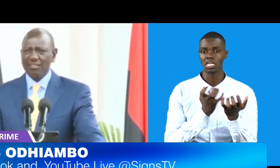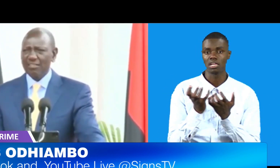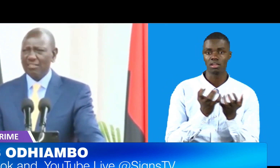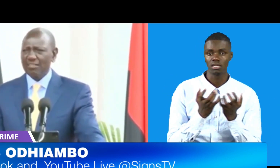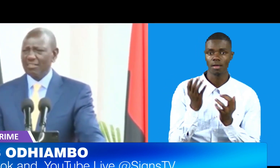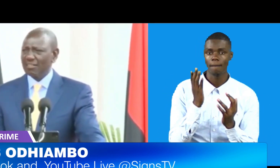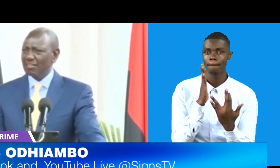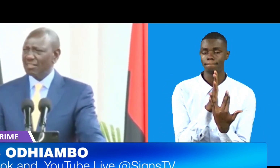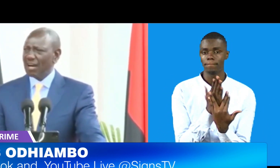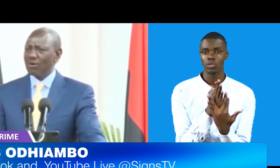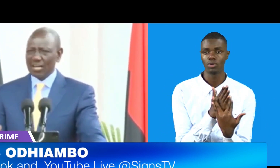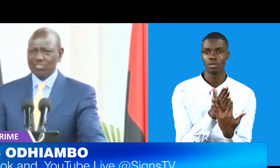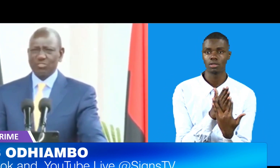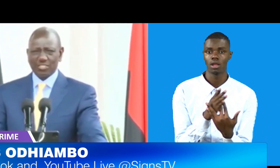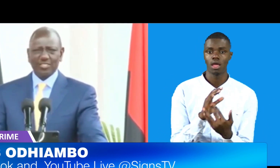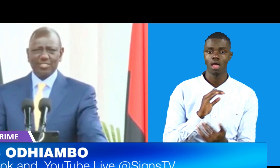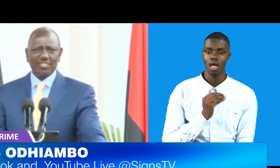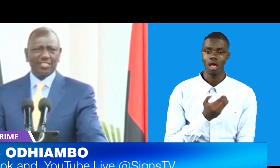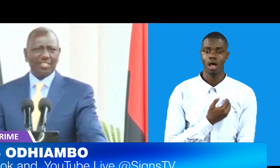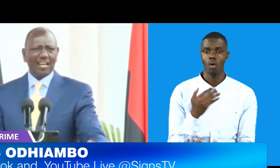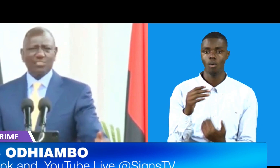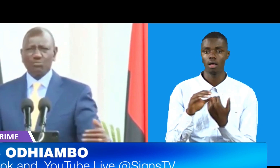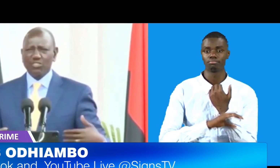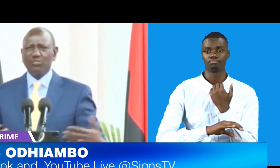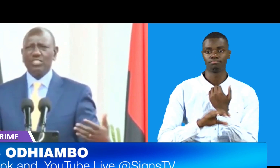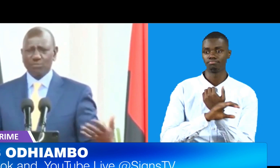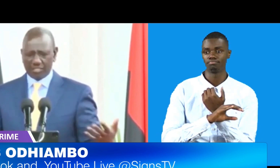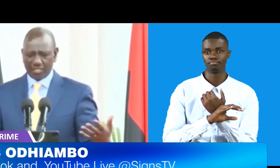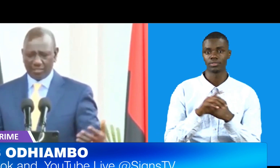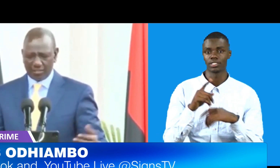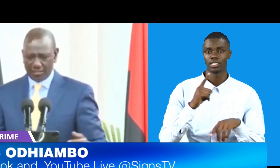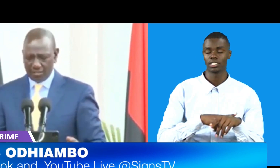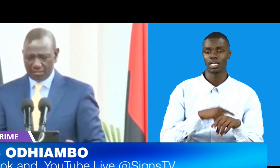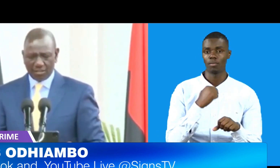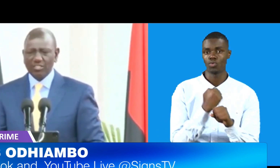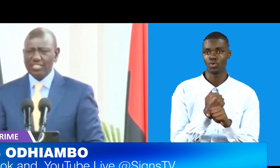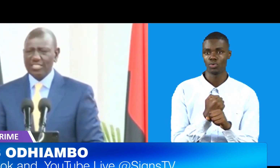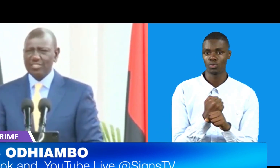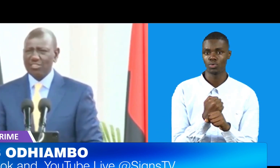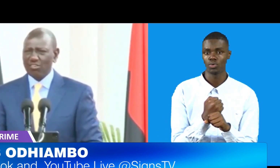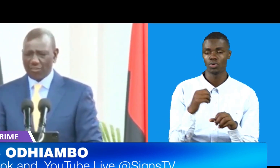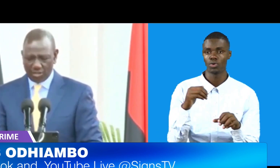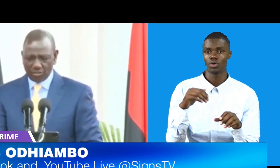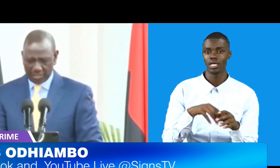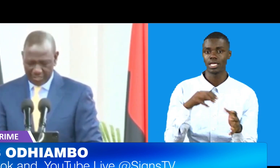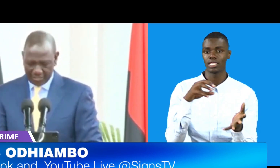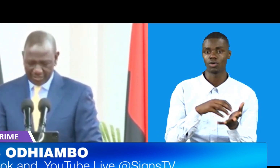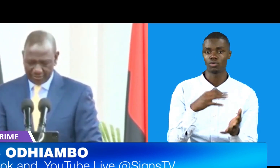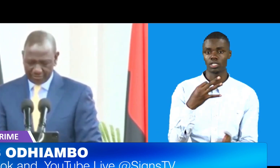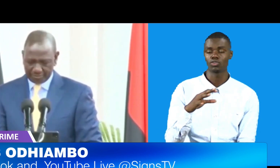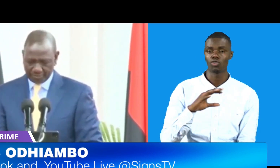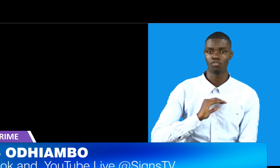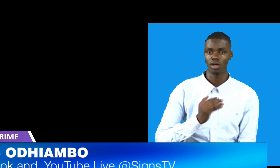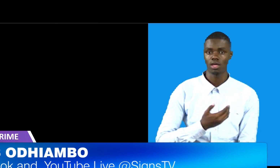between our countries as we do it within the context of our